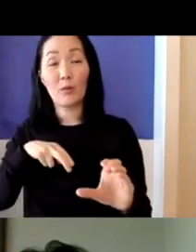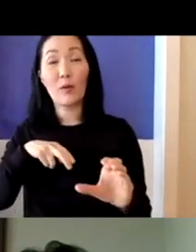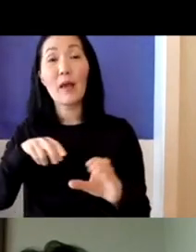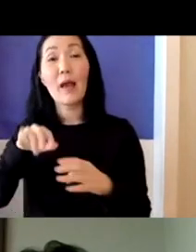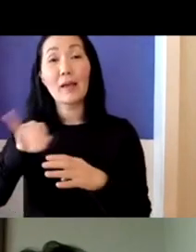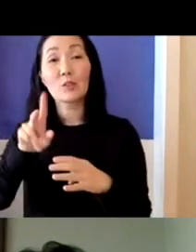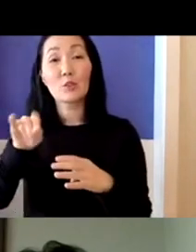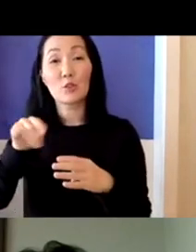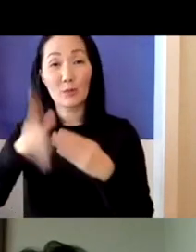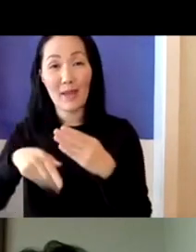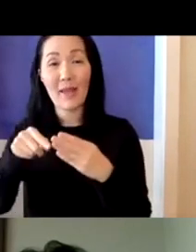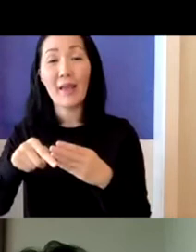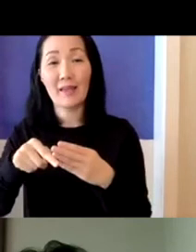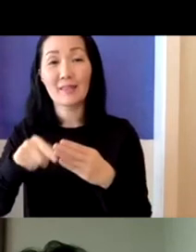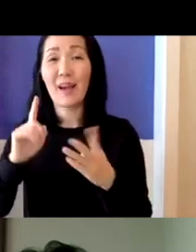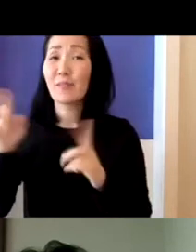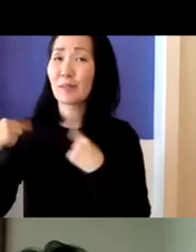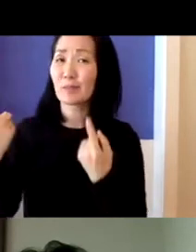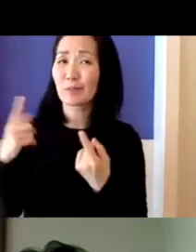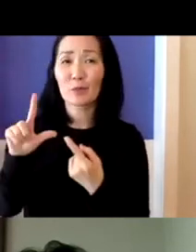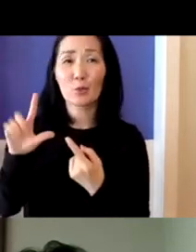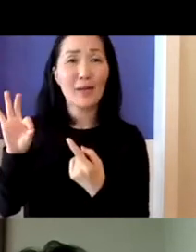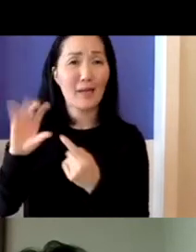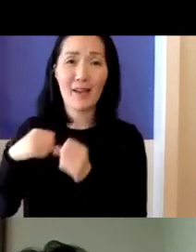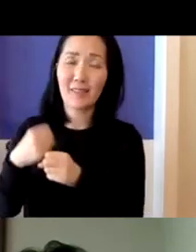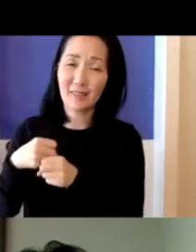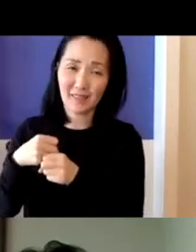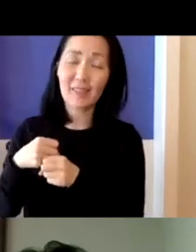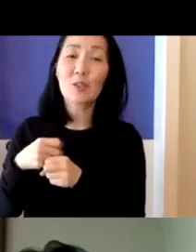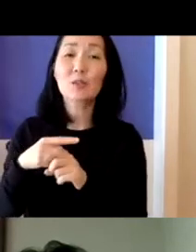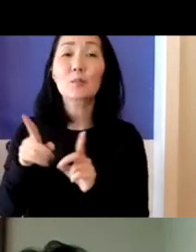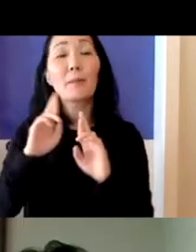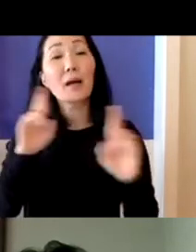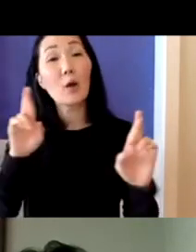years here. My hope is that the organization,